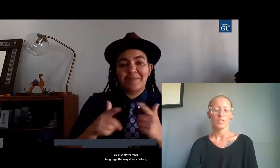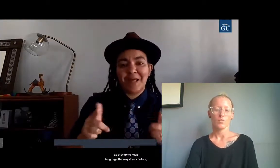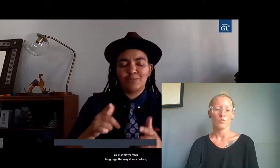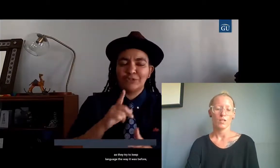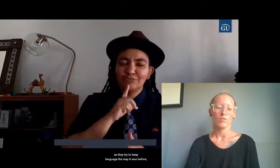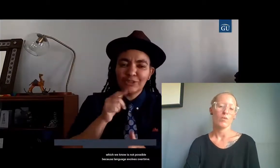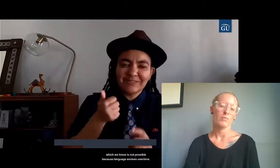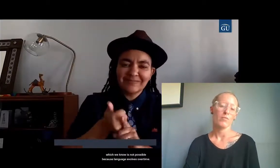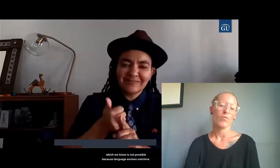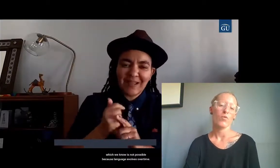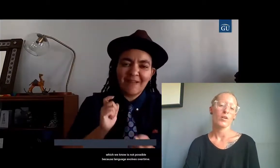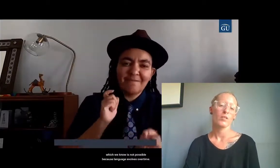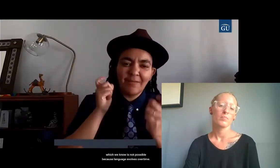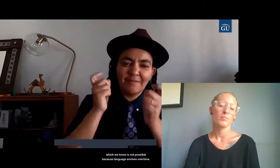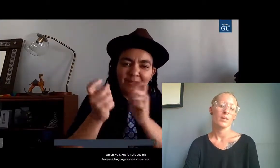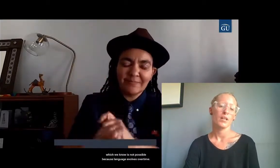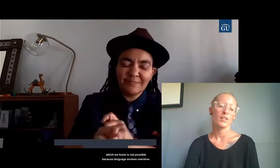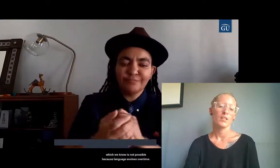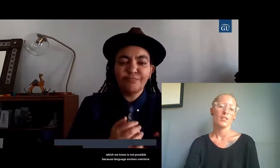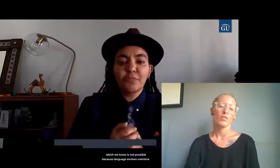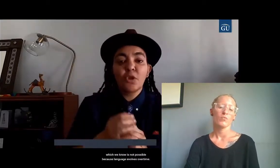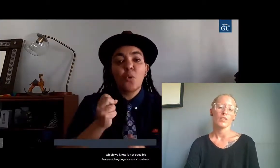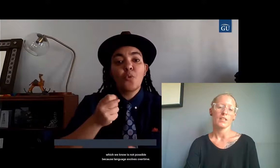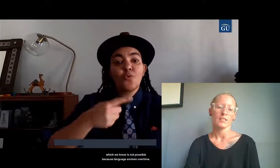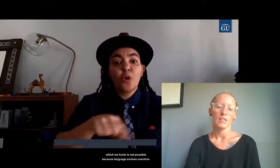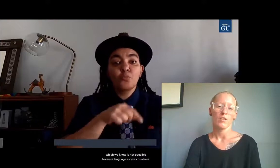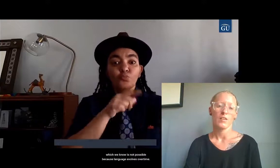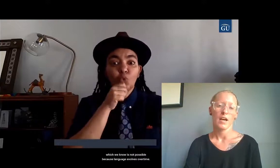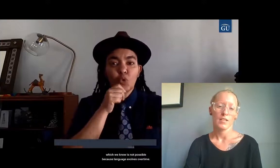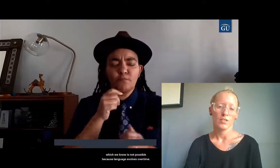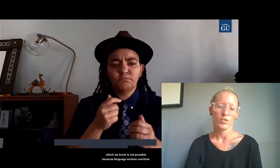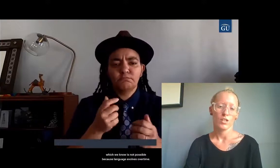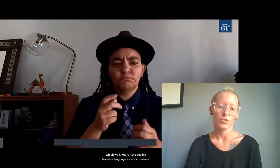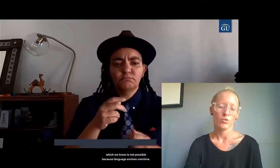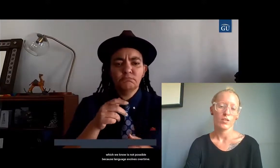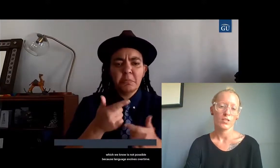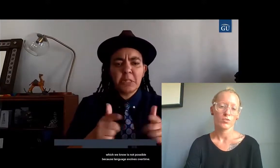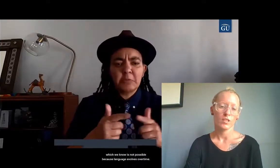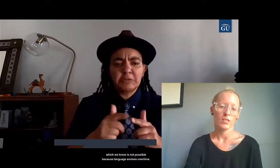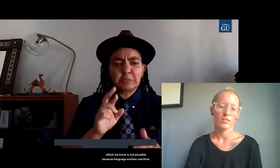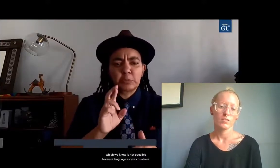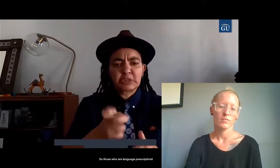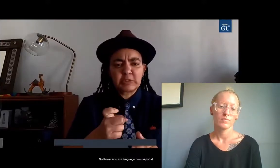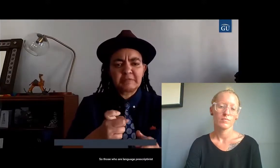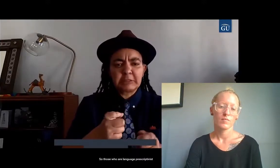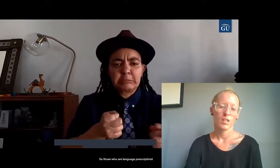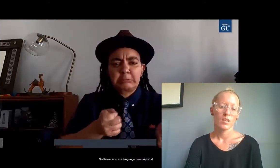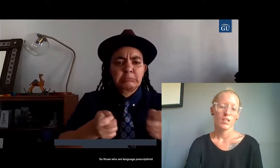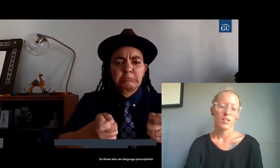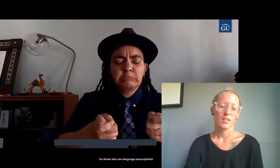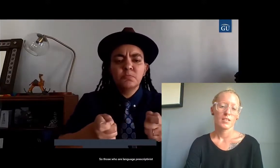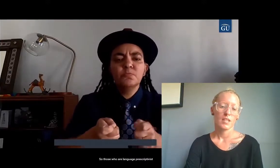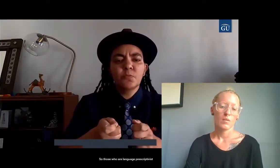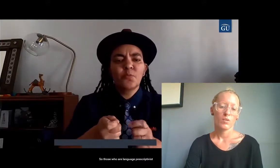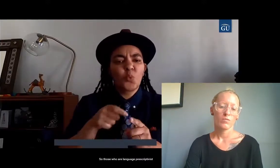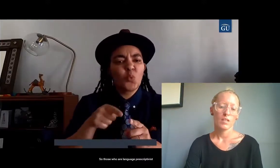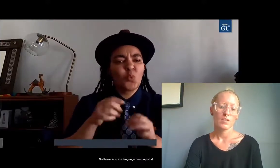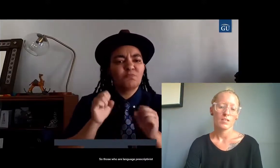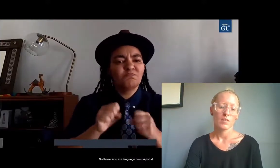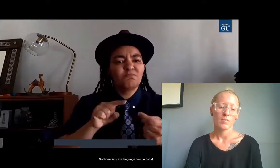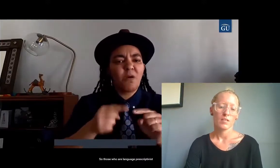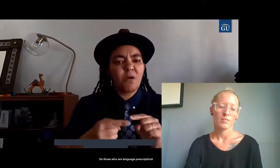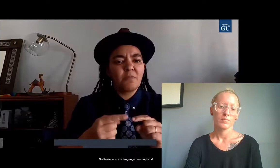to keep that language the way it was before, but really itself has to change throughout history. The same